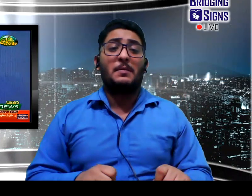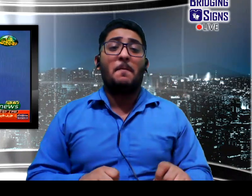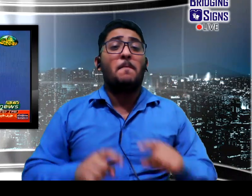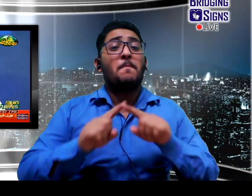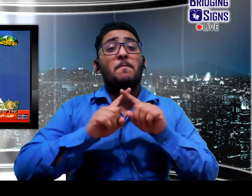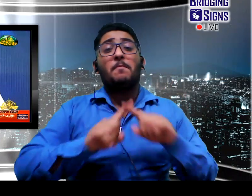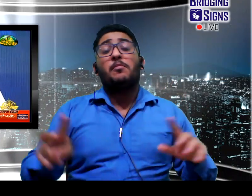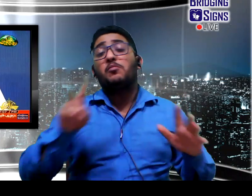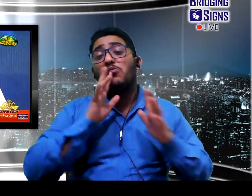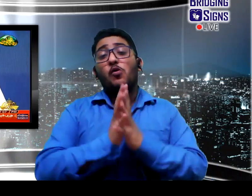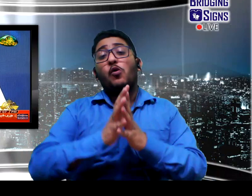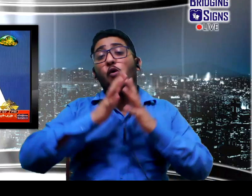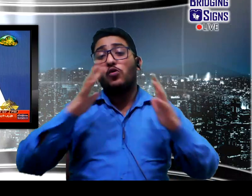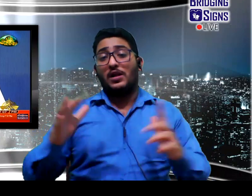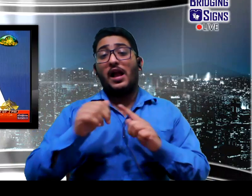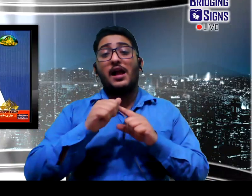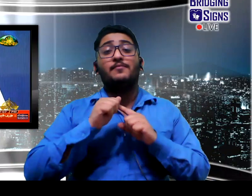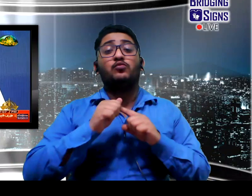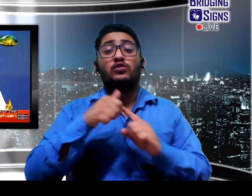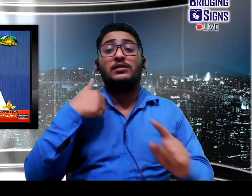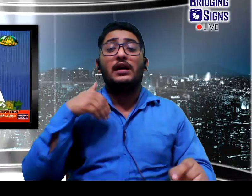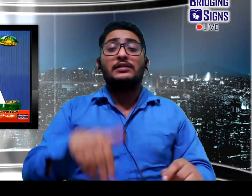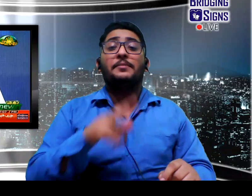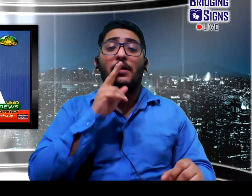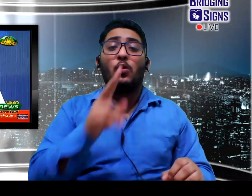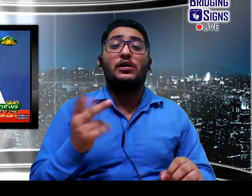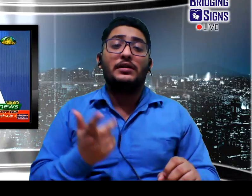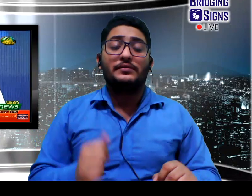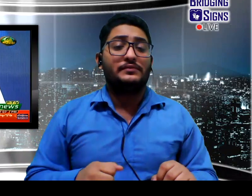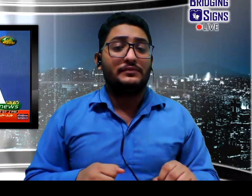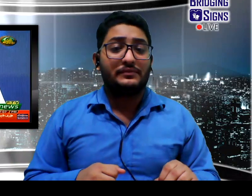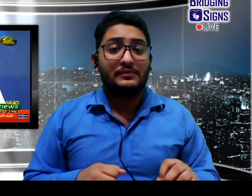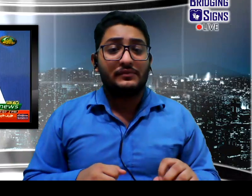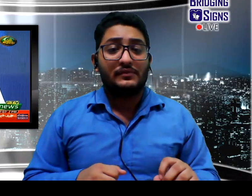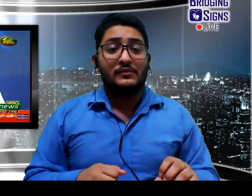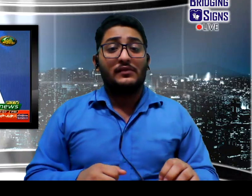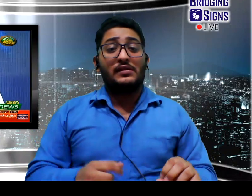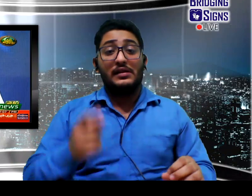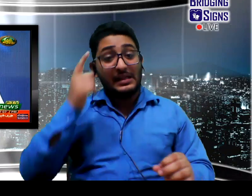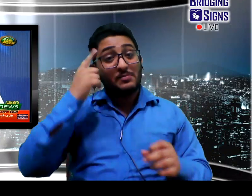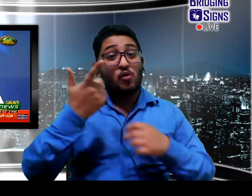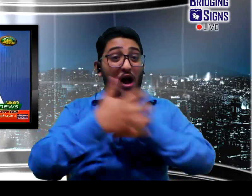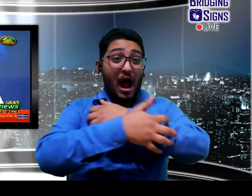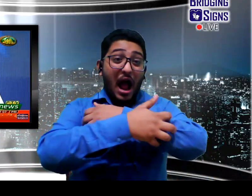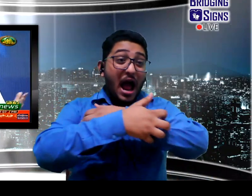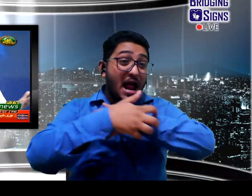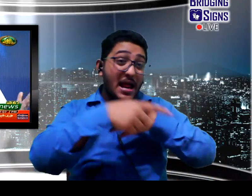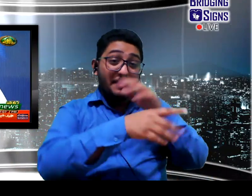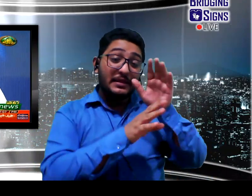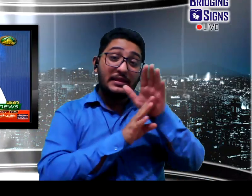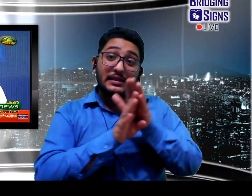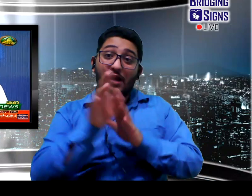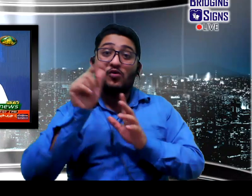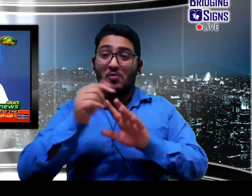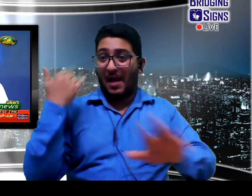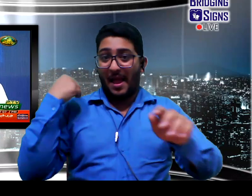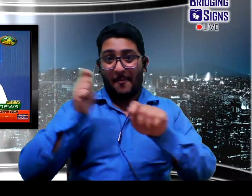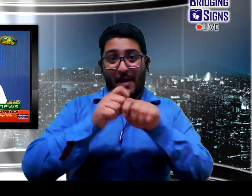the most ambitious program we have today is our poverty alleviation program, ESAS.